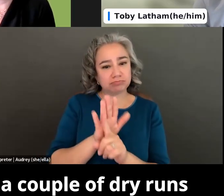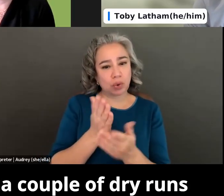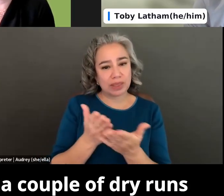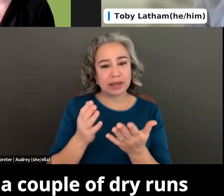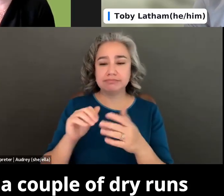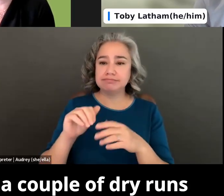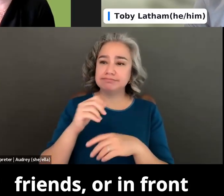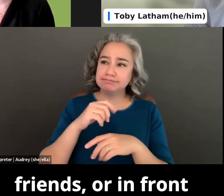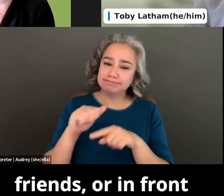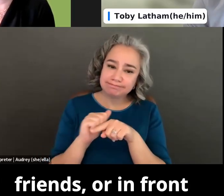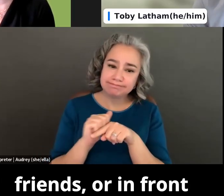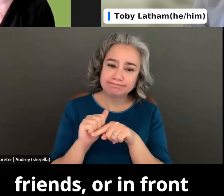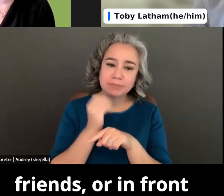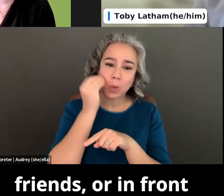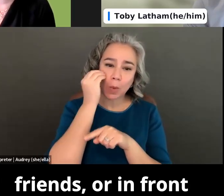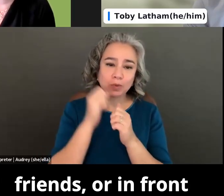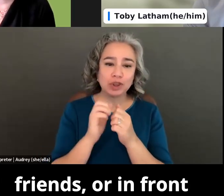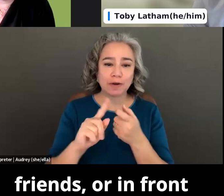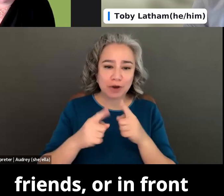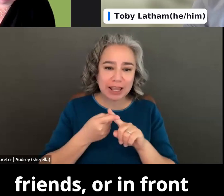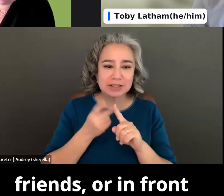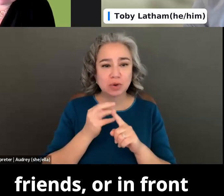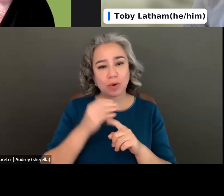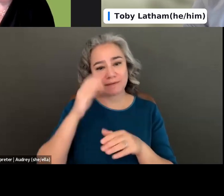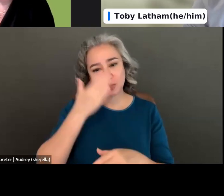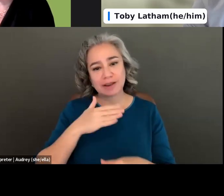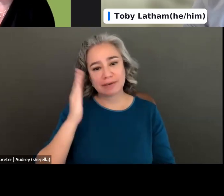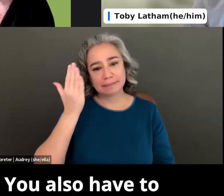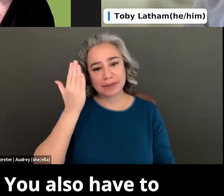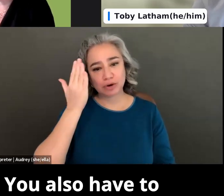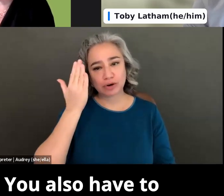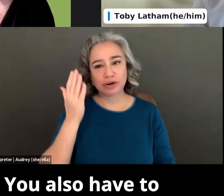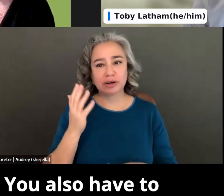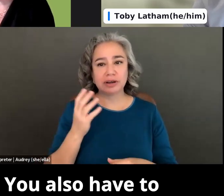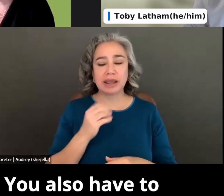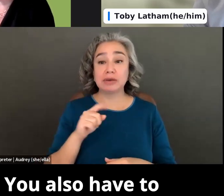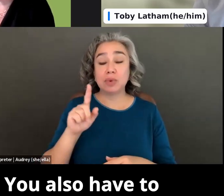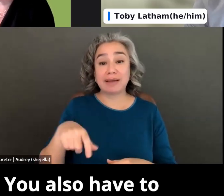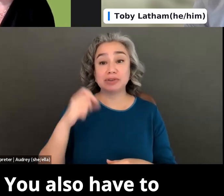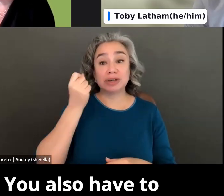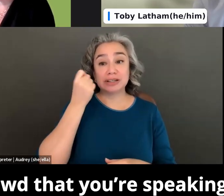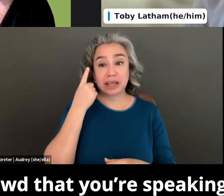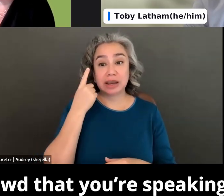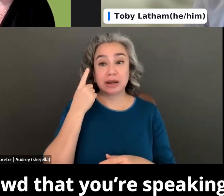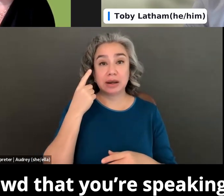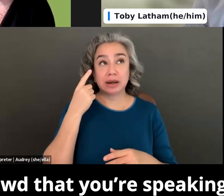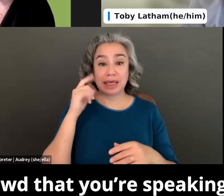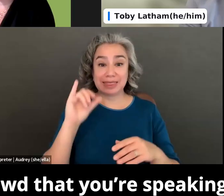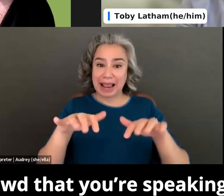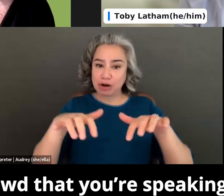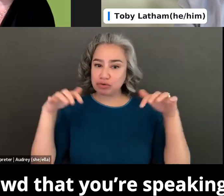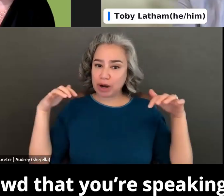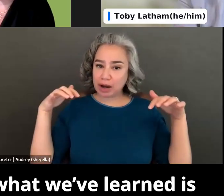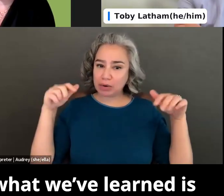at home with trusted friends or in front of a mirror. Um, you also have to understand the crowd that you're speaking